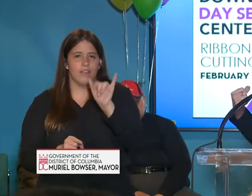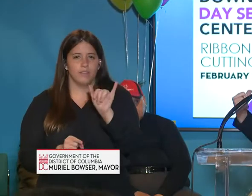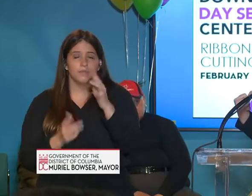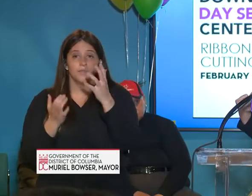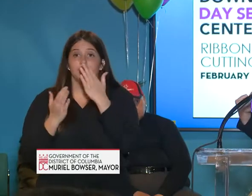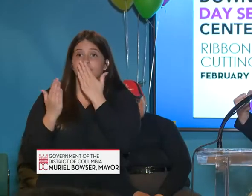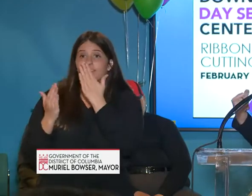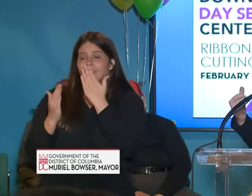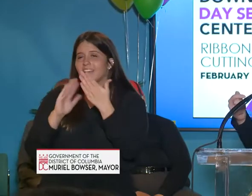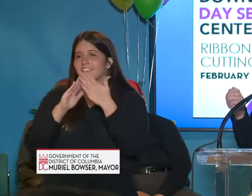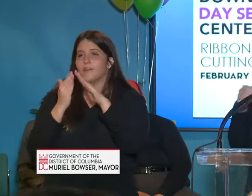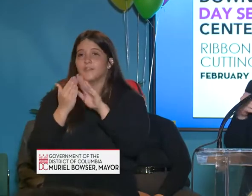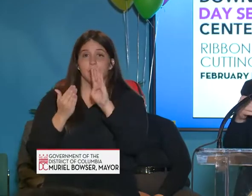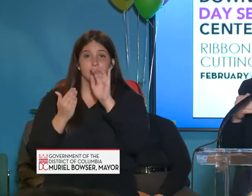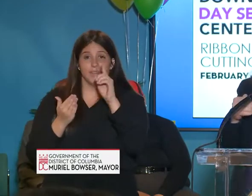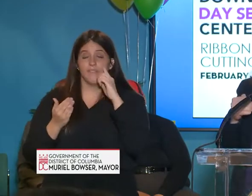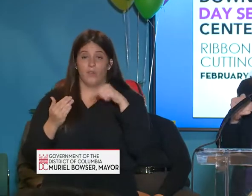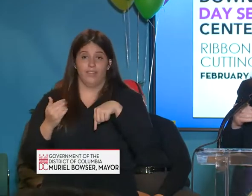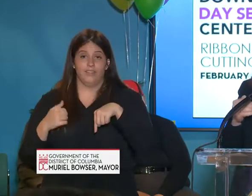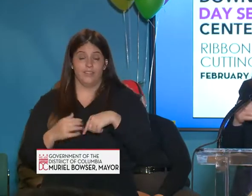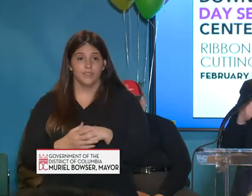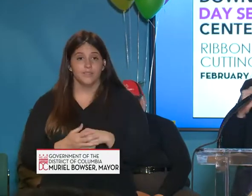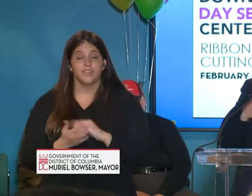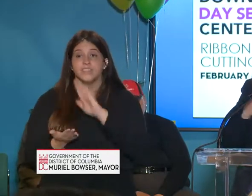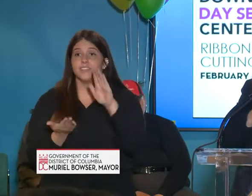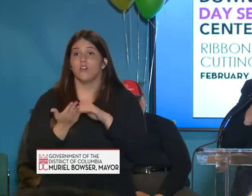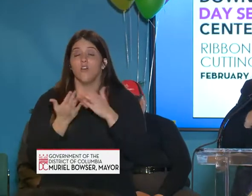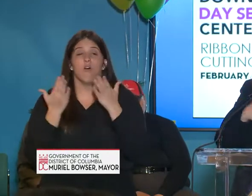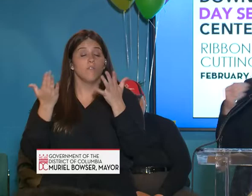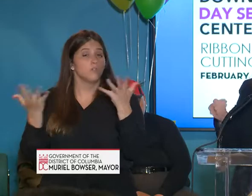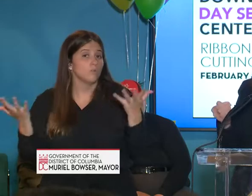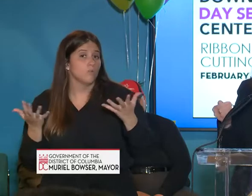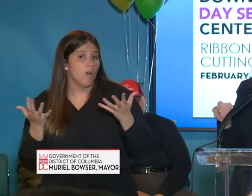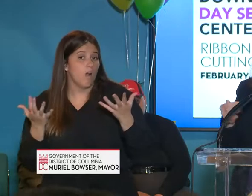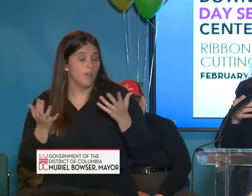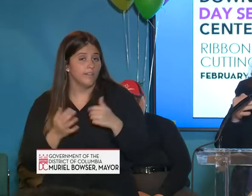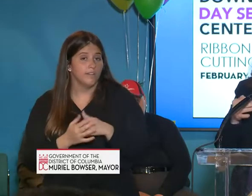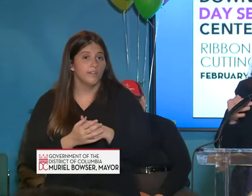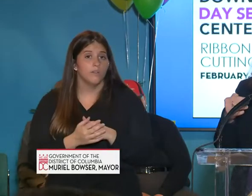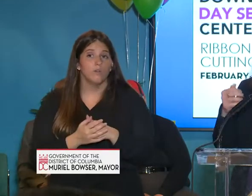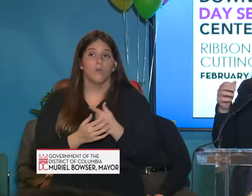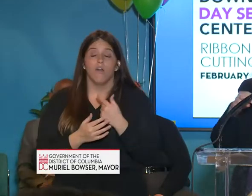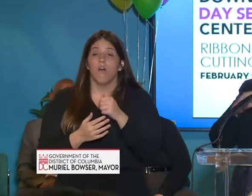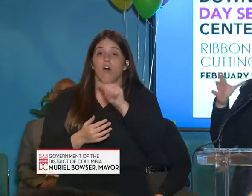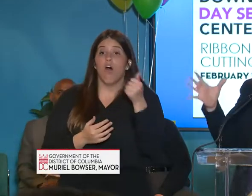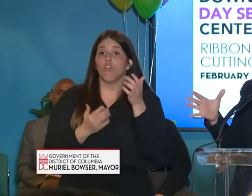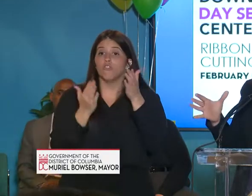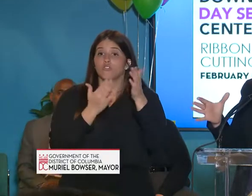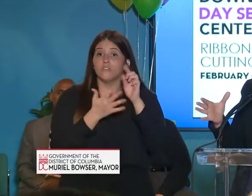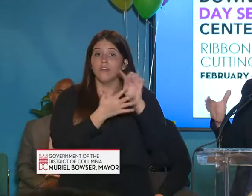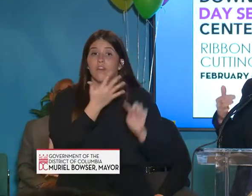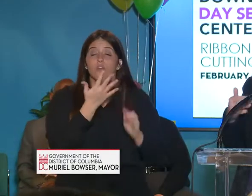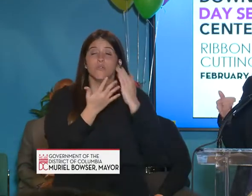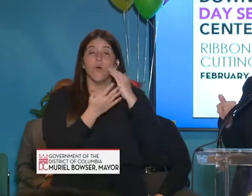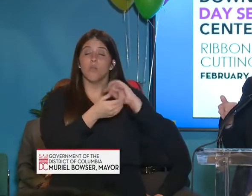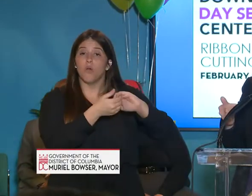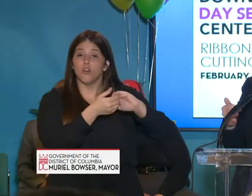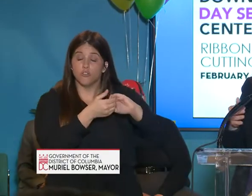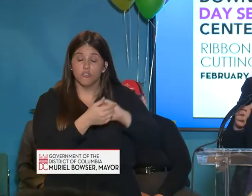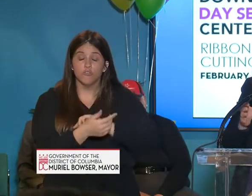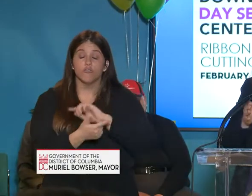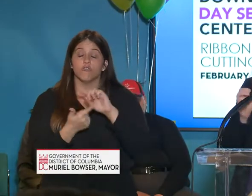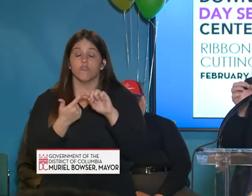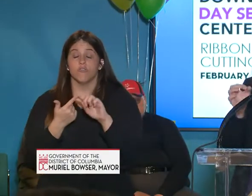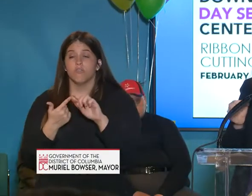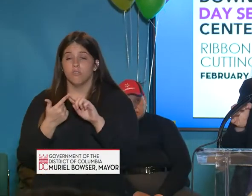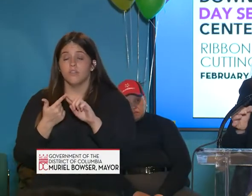I want to thank the Downtown BID for this because the center also offers us a chance to leverage some existing services. We heard about all the partners. It also